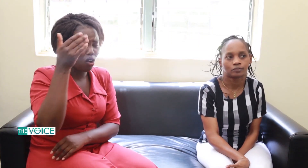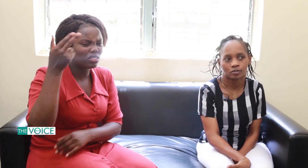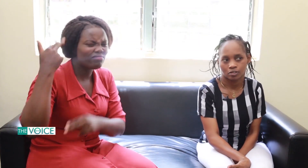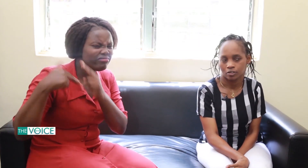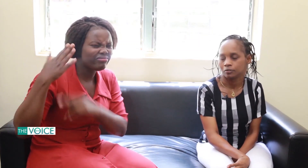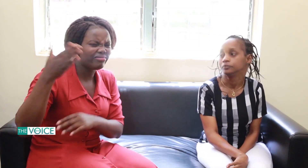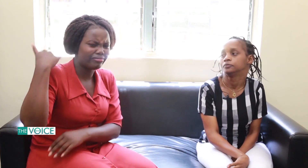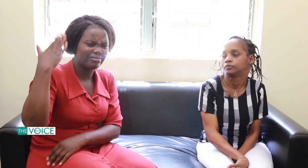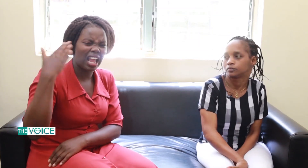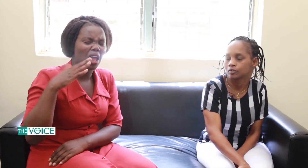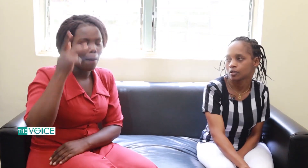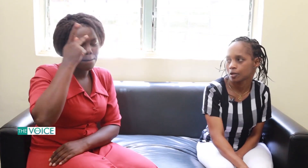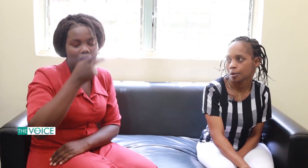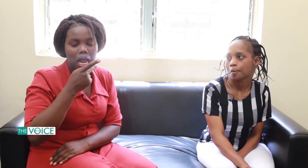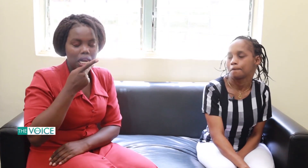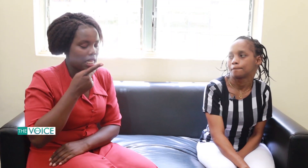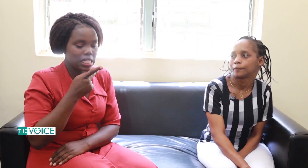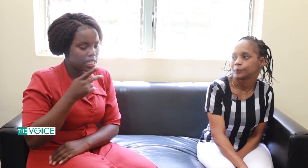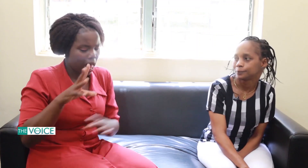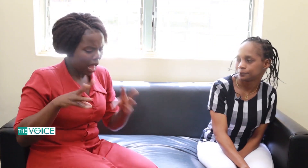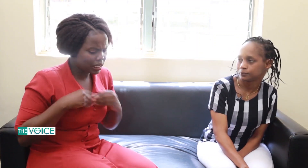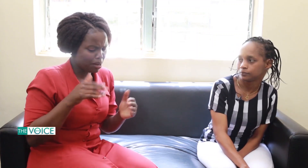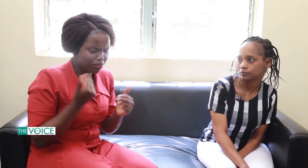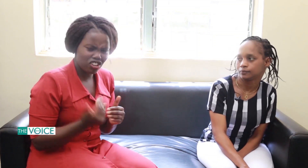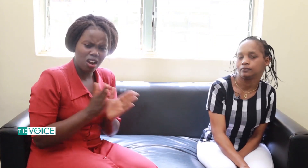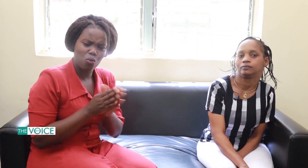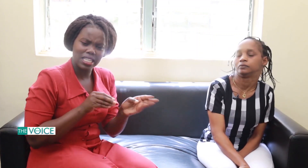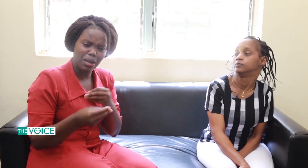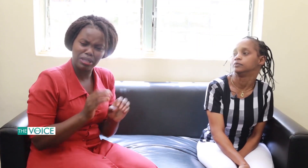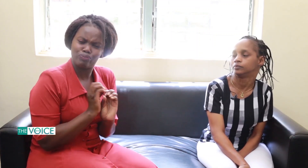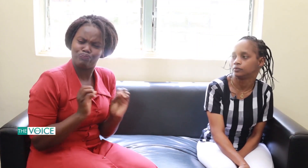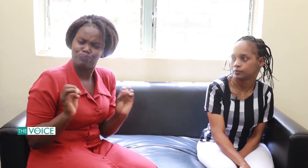your parents very much, because our parents,